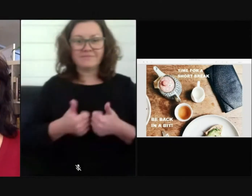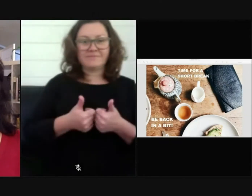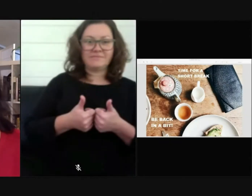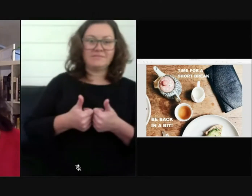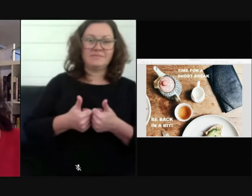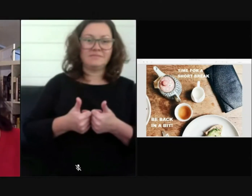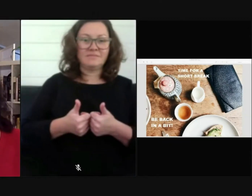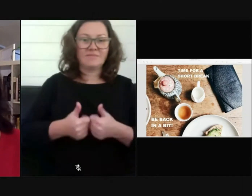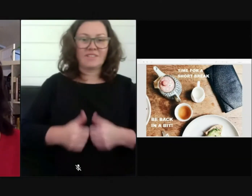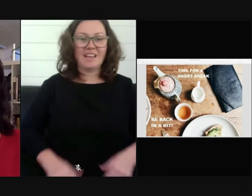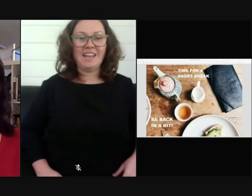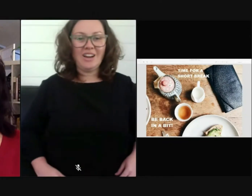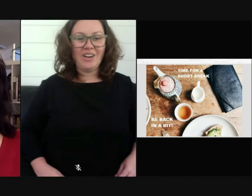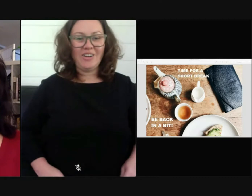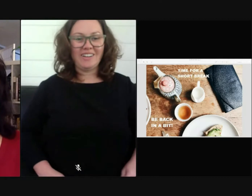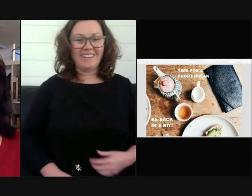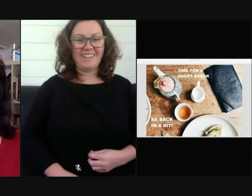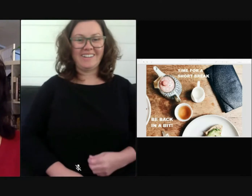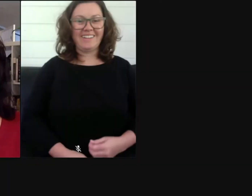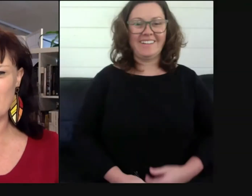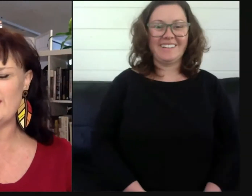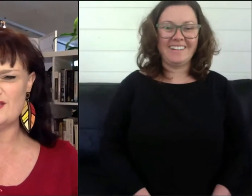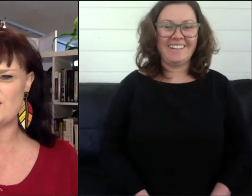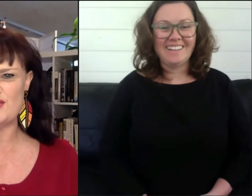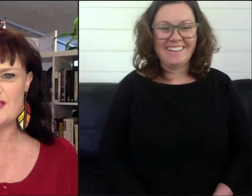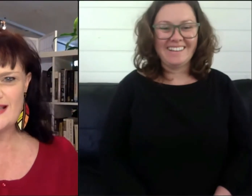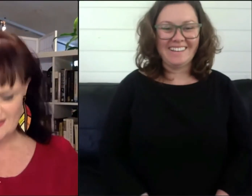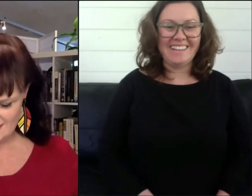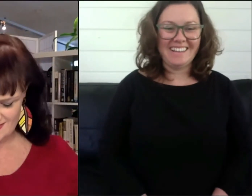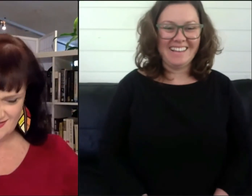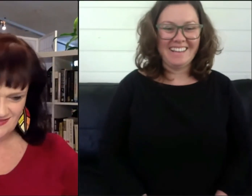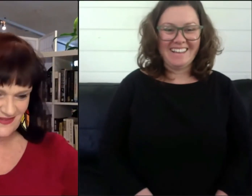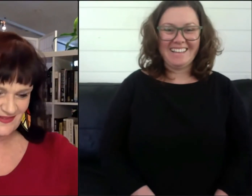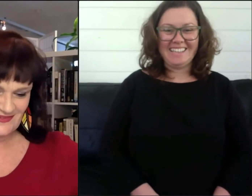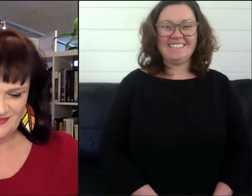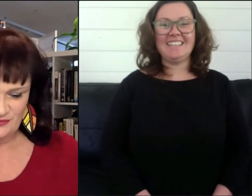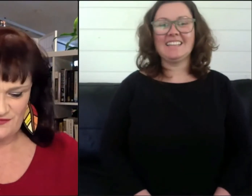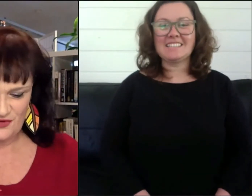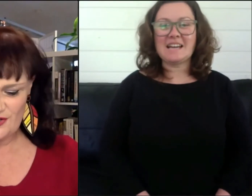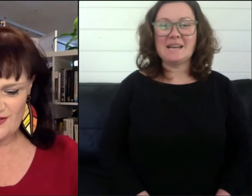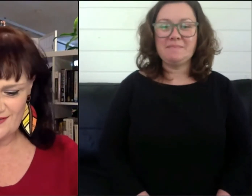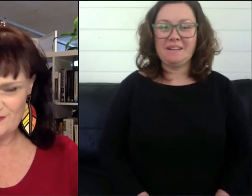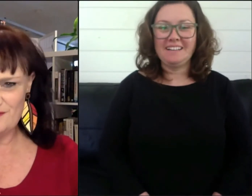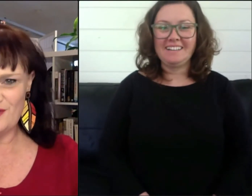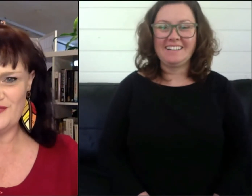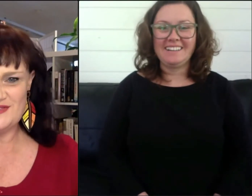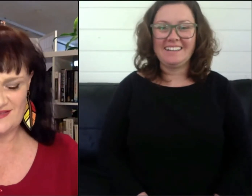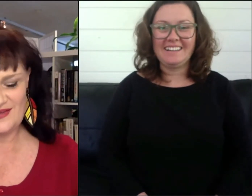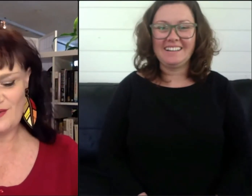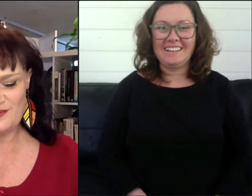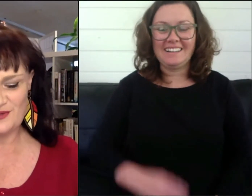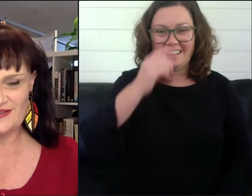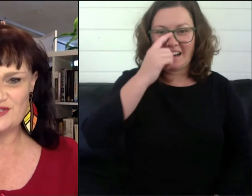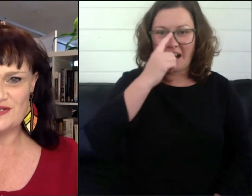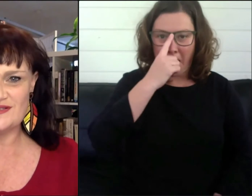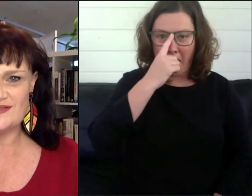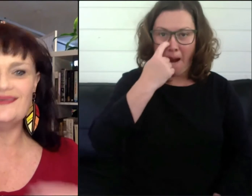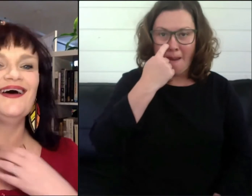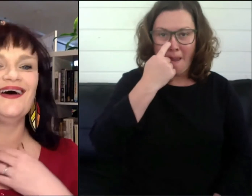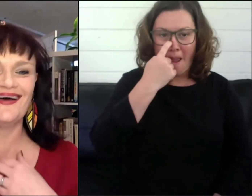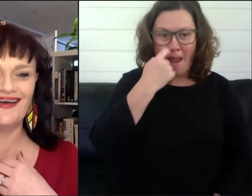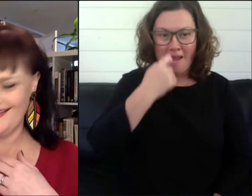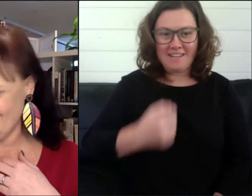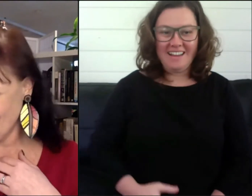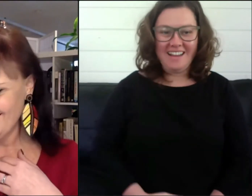Okay, there she is. Hi, Carolyn. All right, we can do this. We've got it. We've got this. No, I'm not going to jinx